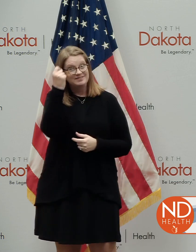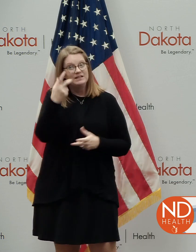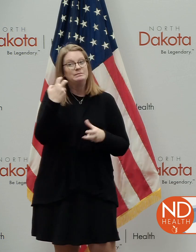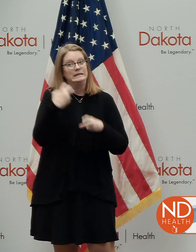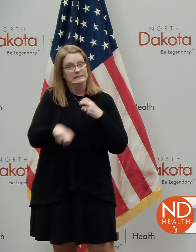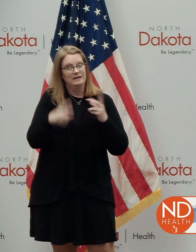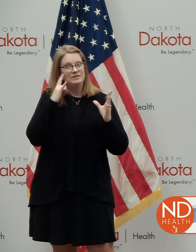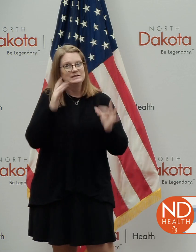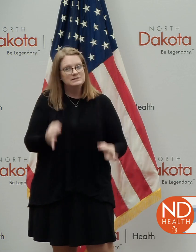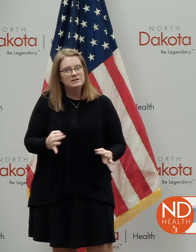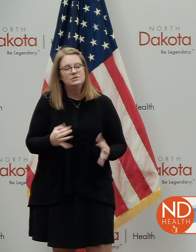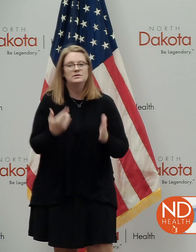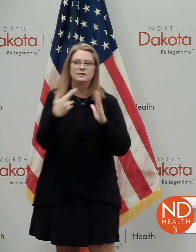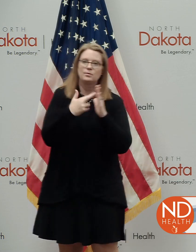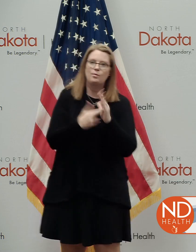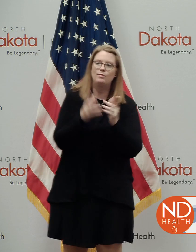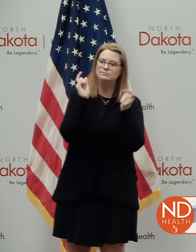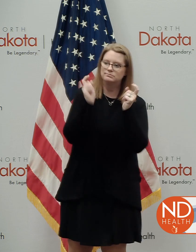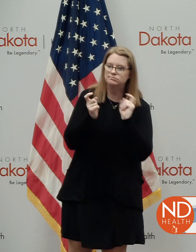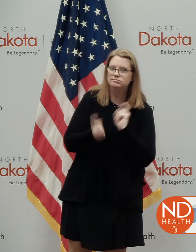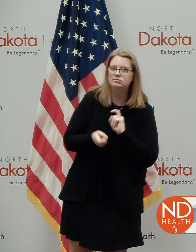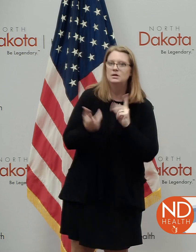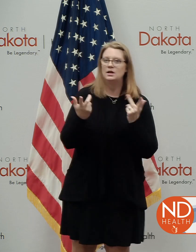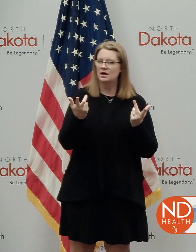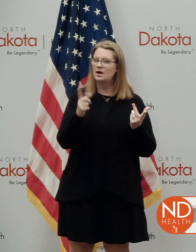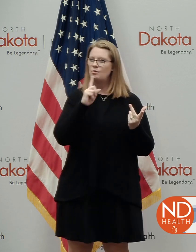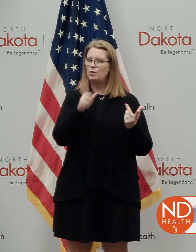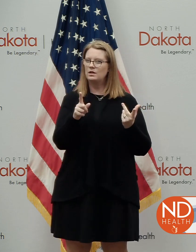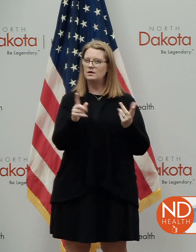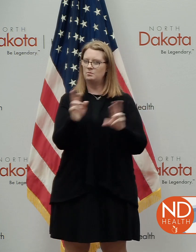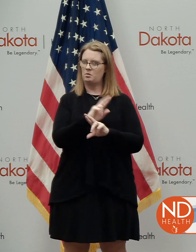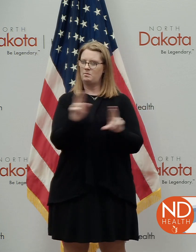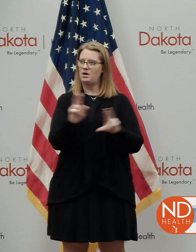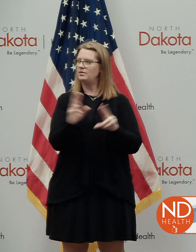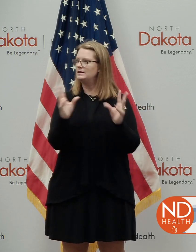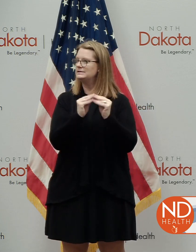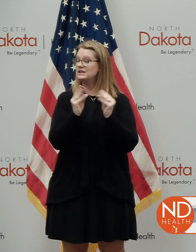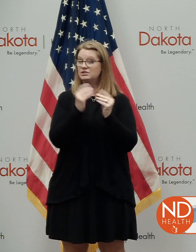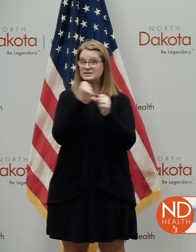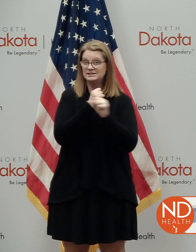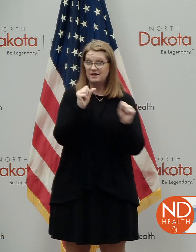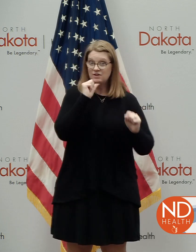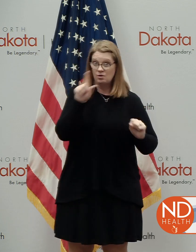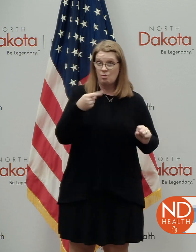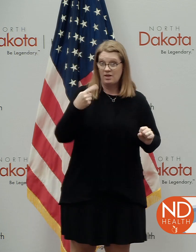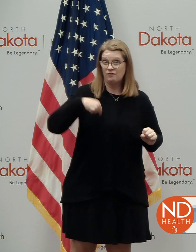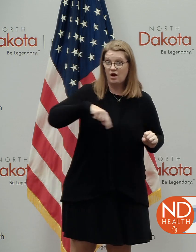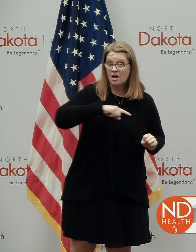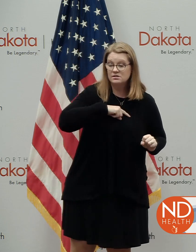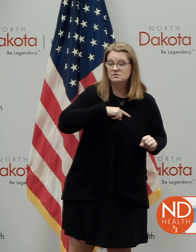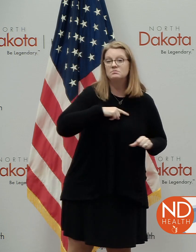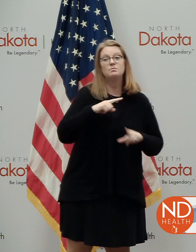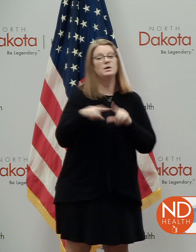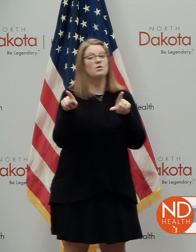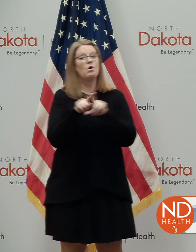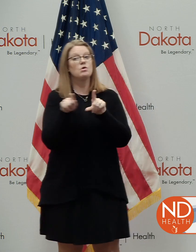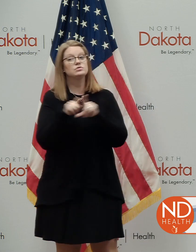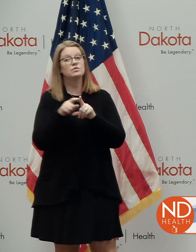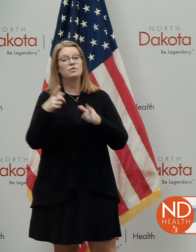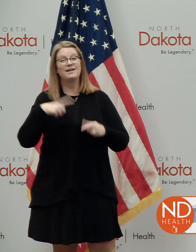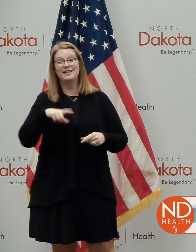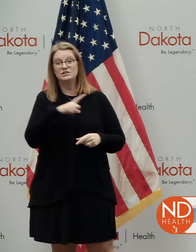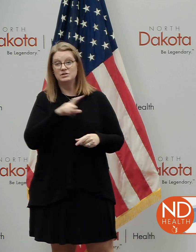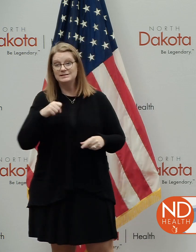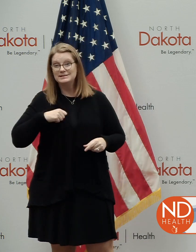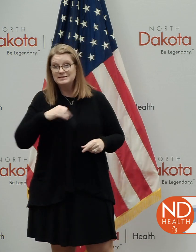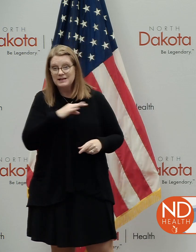made as we adjust rules and try to prepare to make sure that the session is safe not only for us as legislators, but also our legislative staff